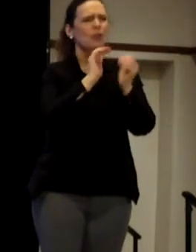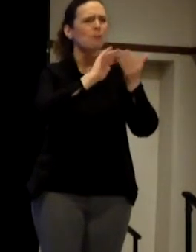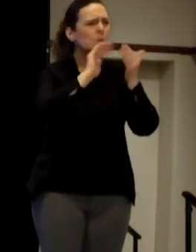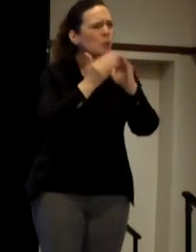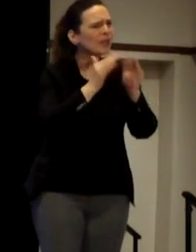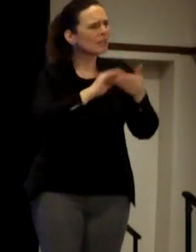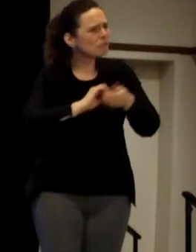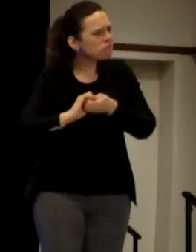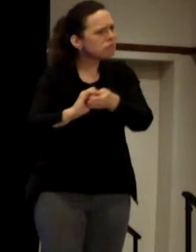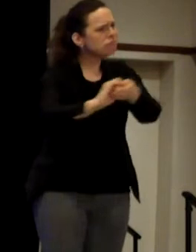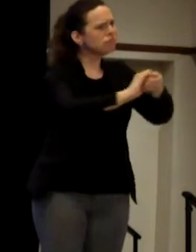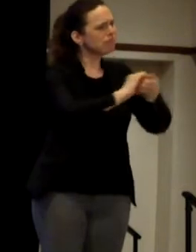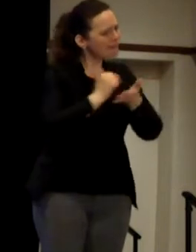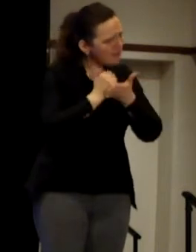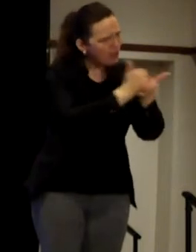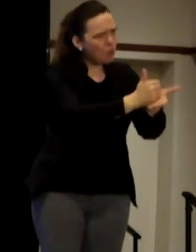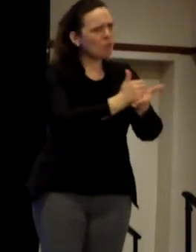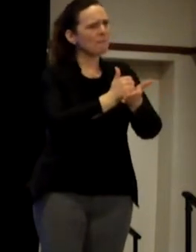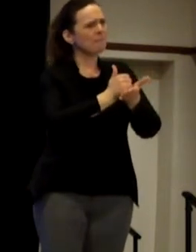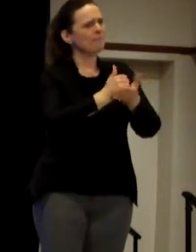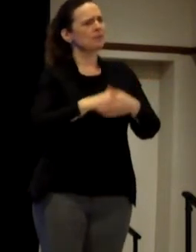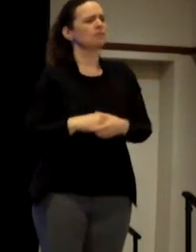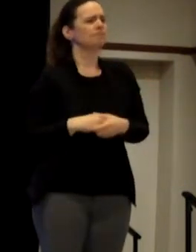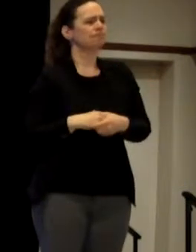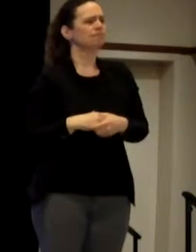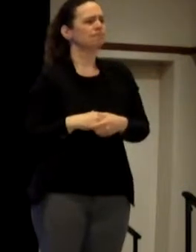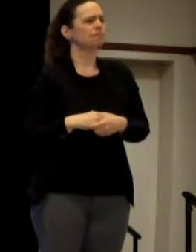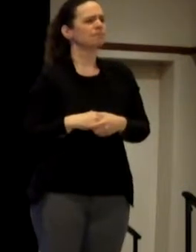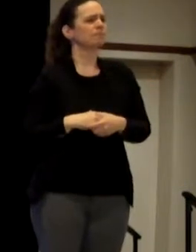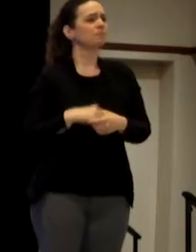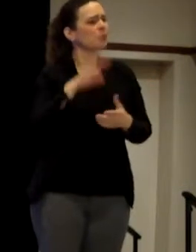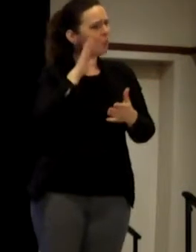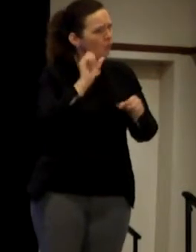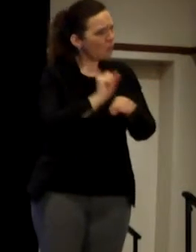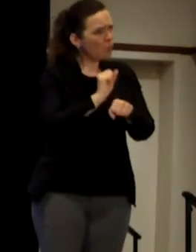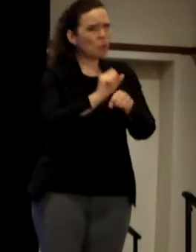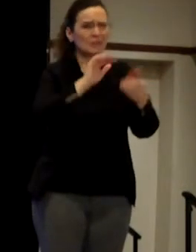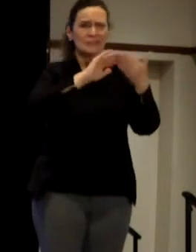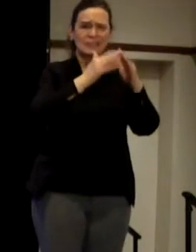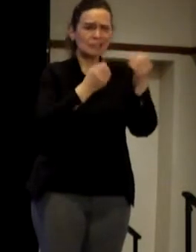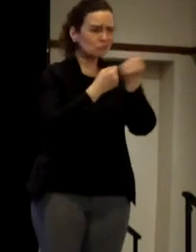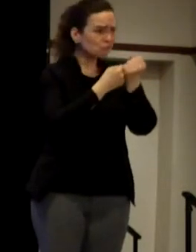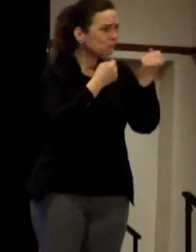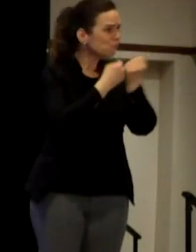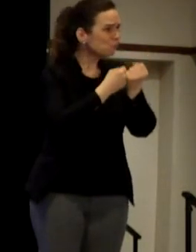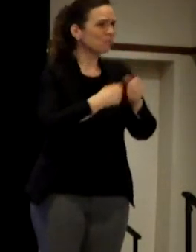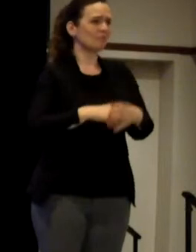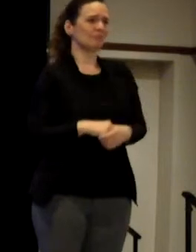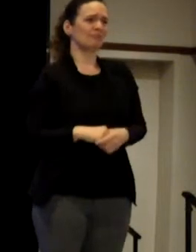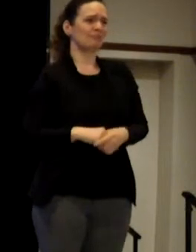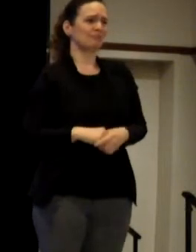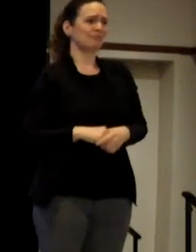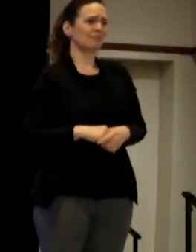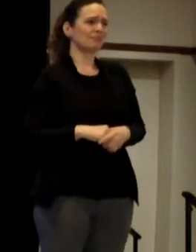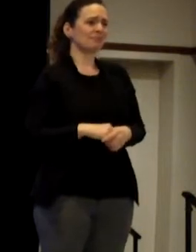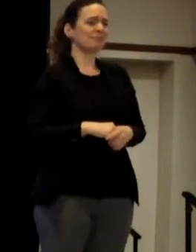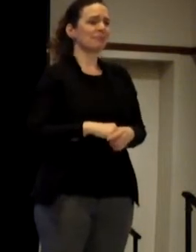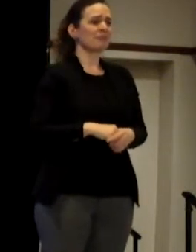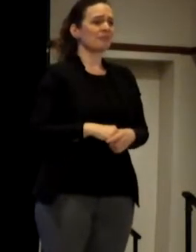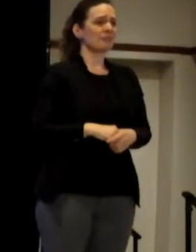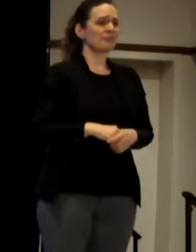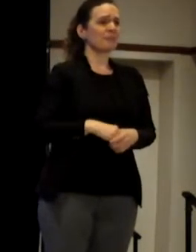locally owned, to your point, certainly needs to be good partners here. I get you're trying to sell the property, but